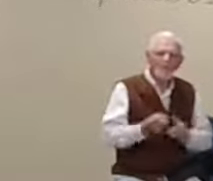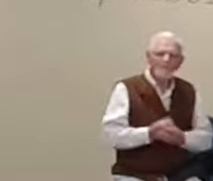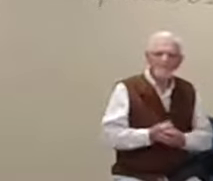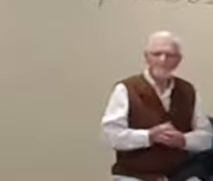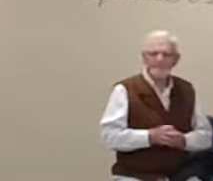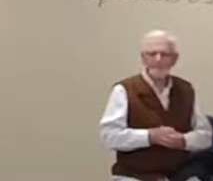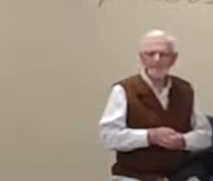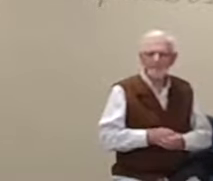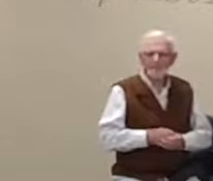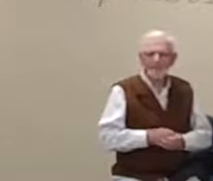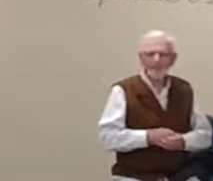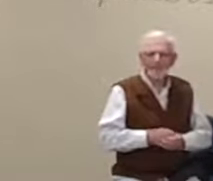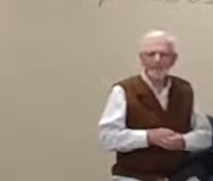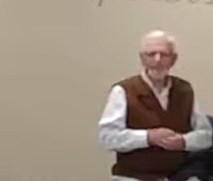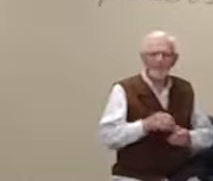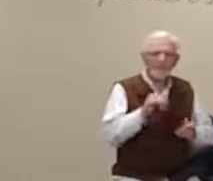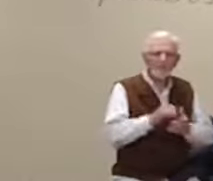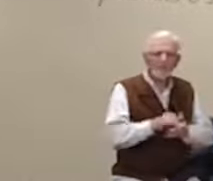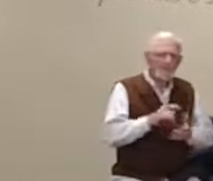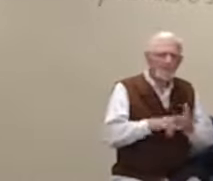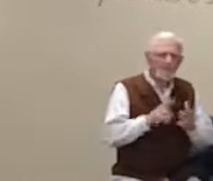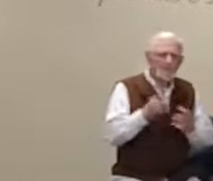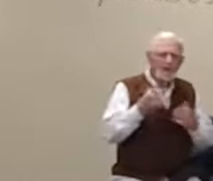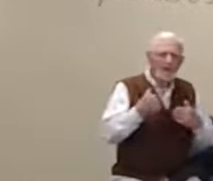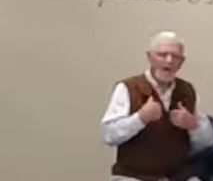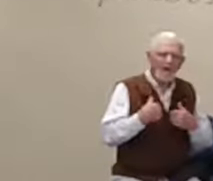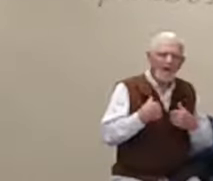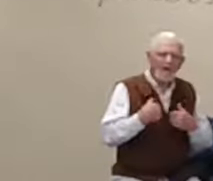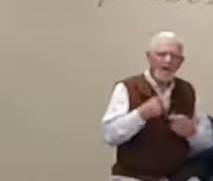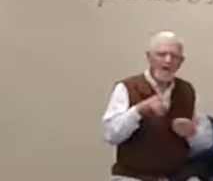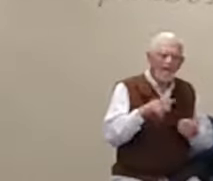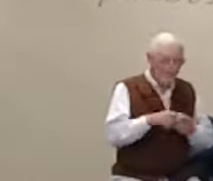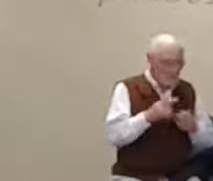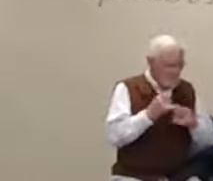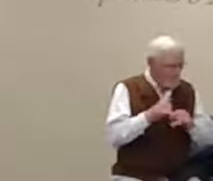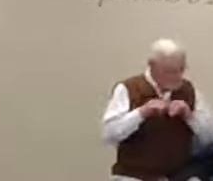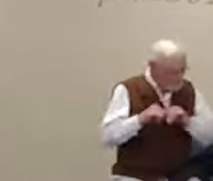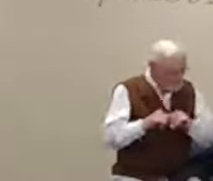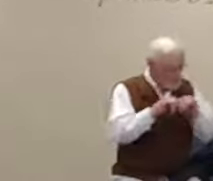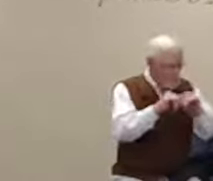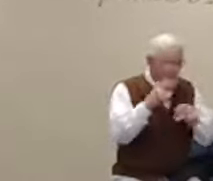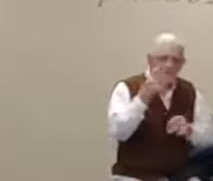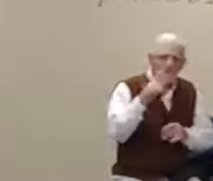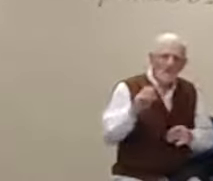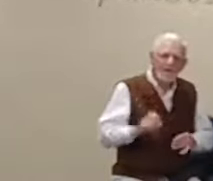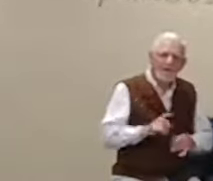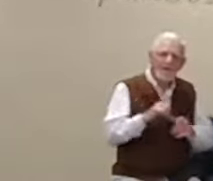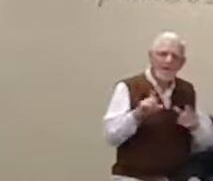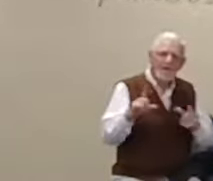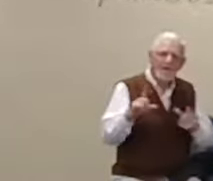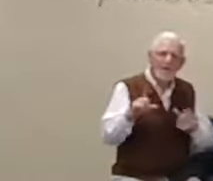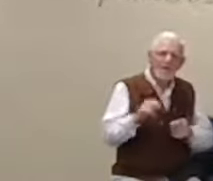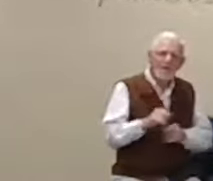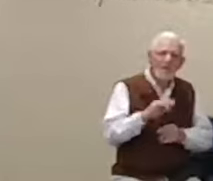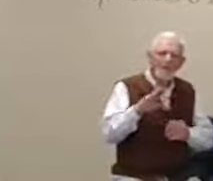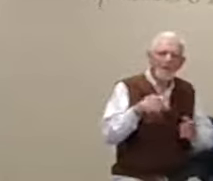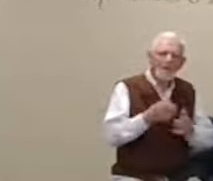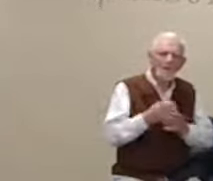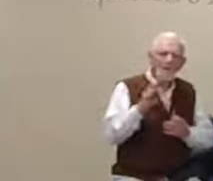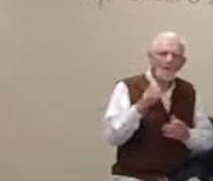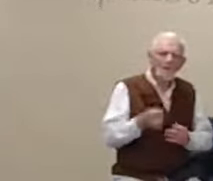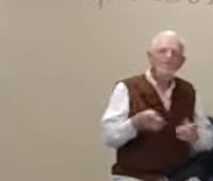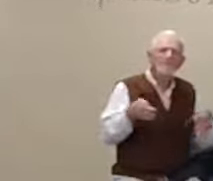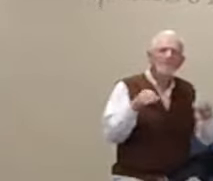Yeah. And that's what you have to have if you're going to keep on going for the Lord. It's all going to be worth